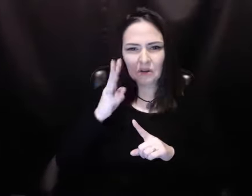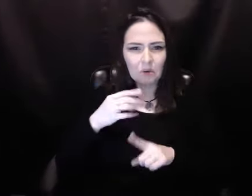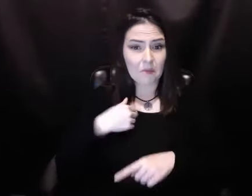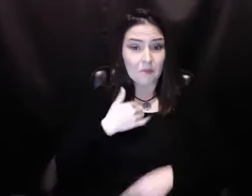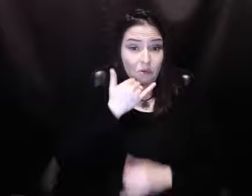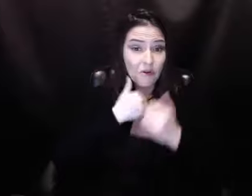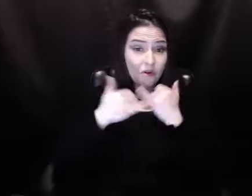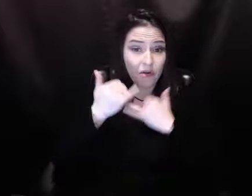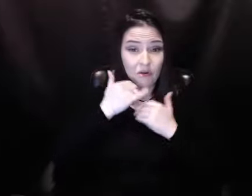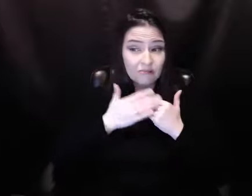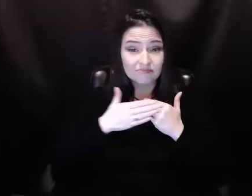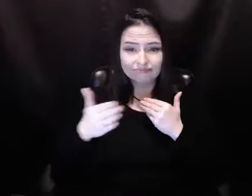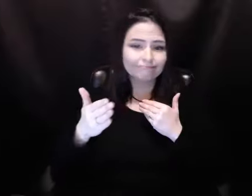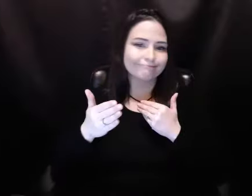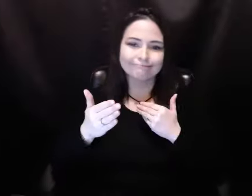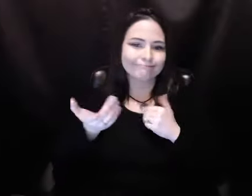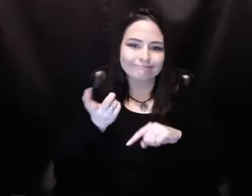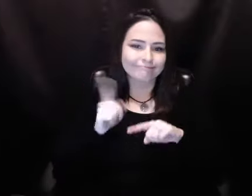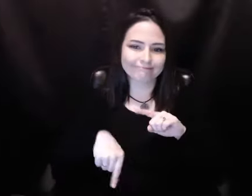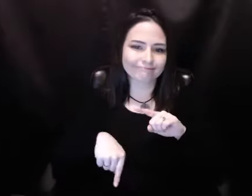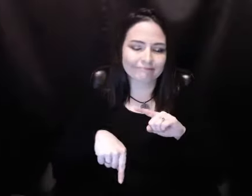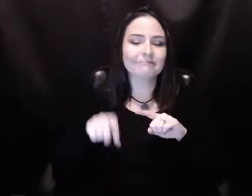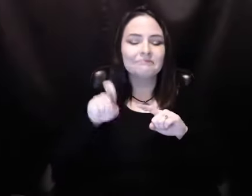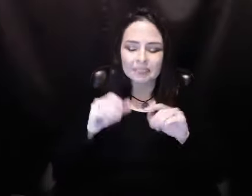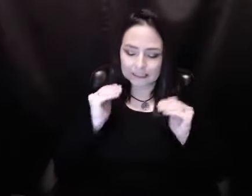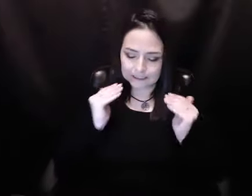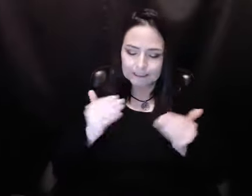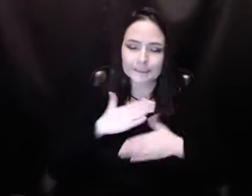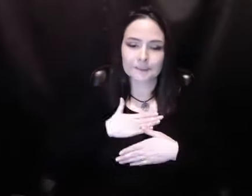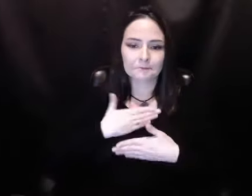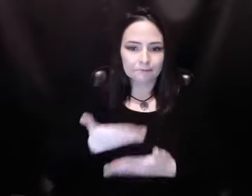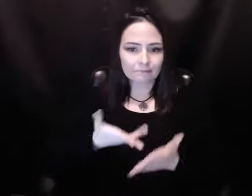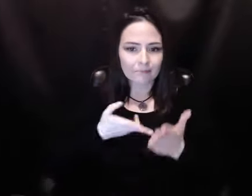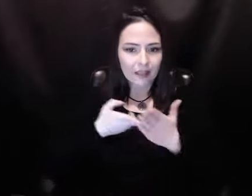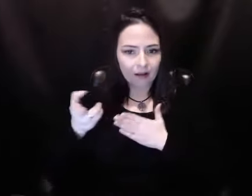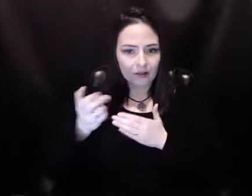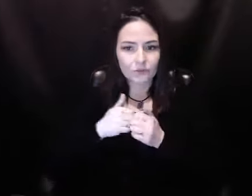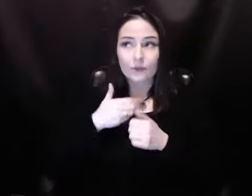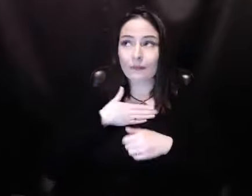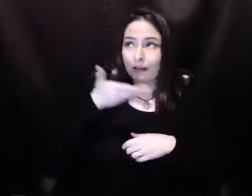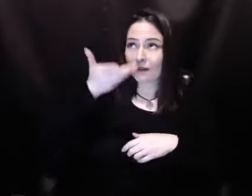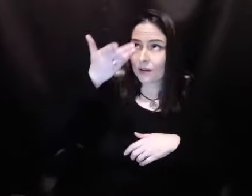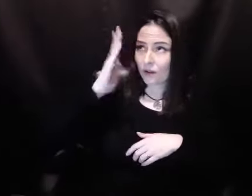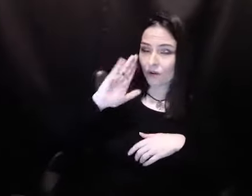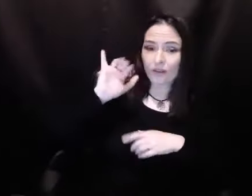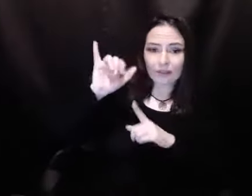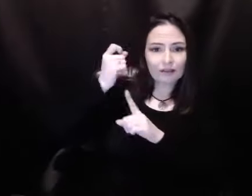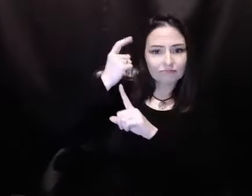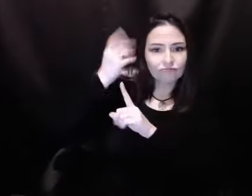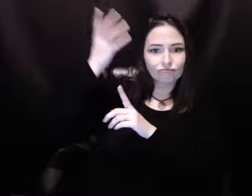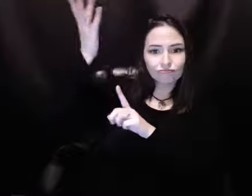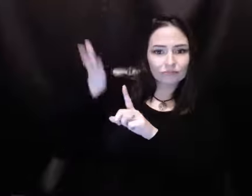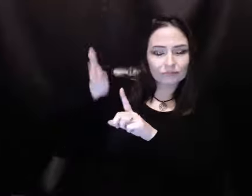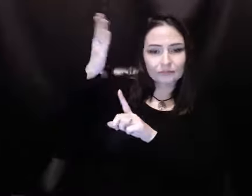the havoc. So I had nothing to apologize for at the time. But after having